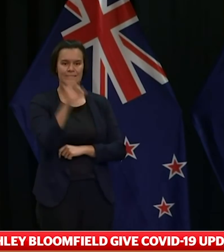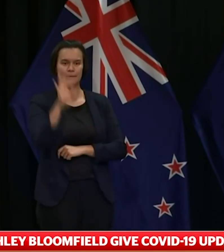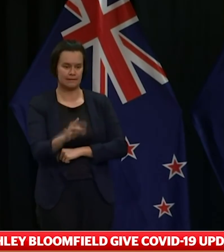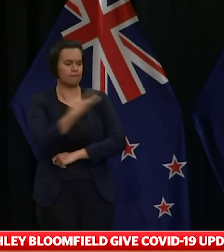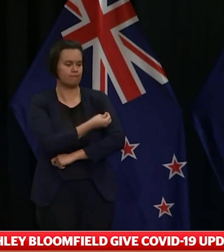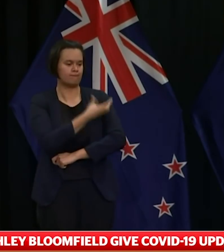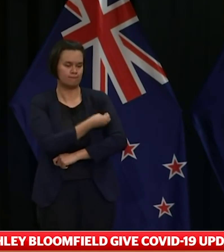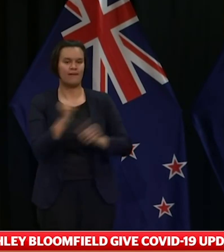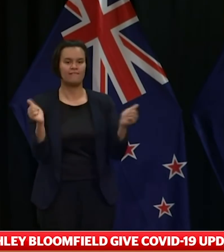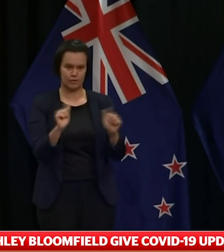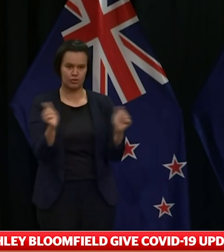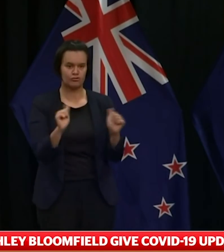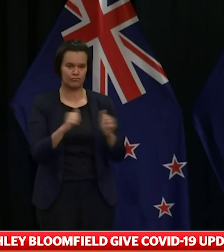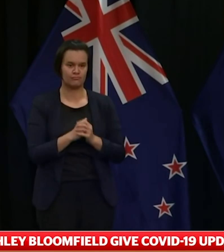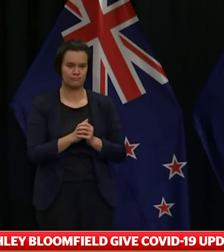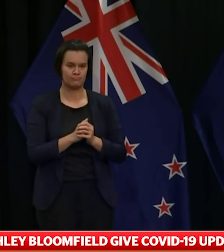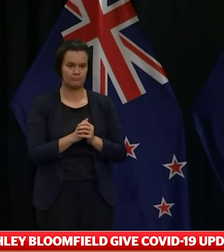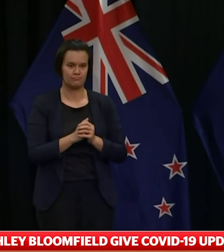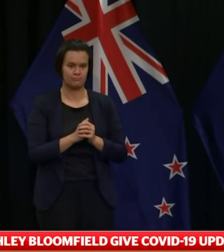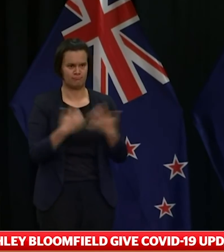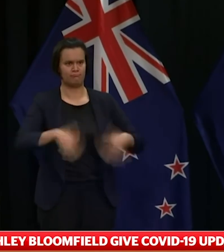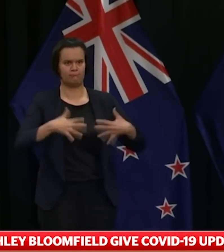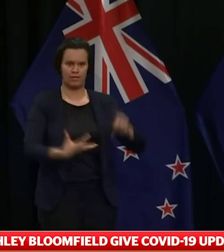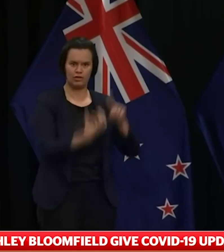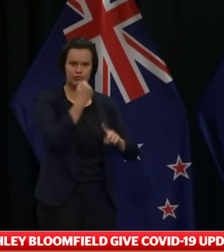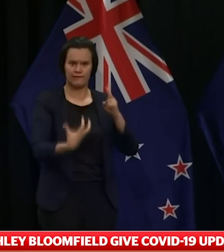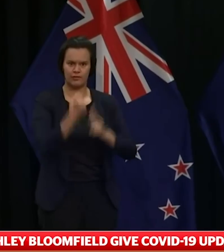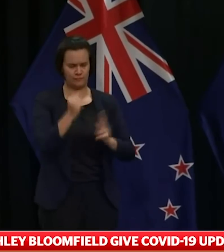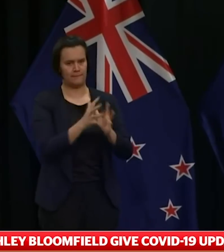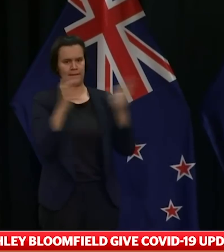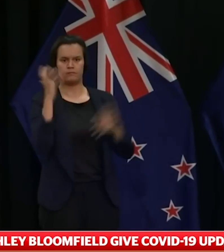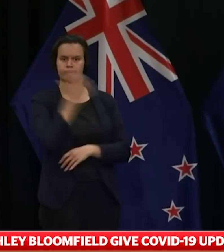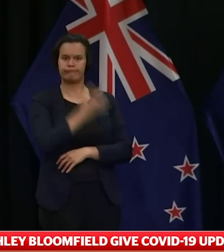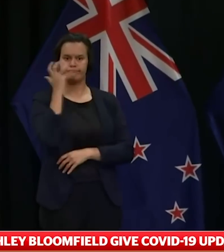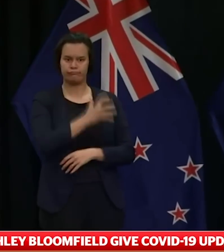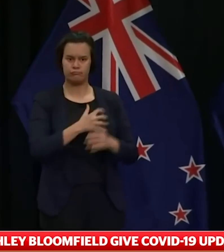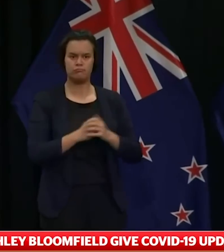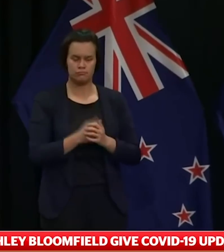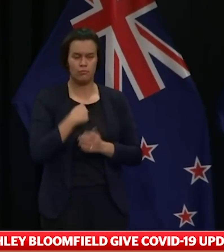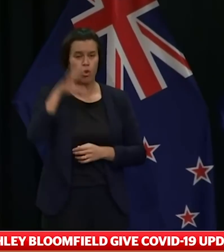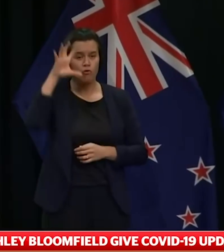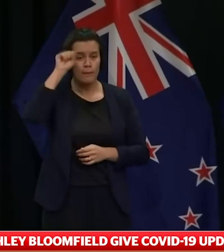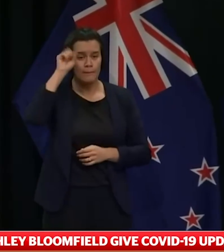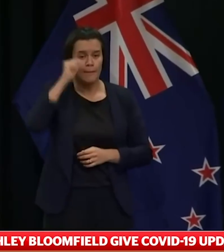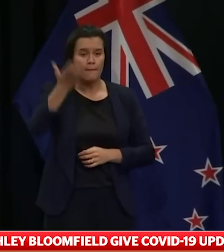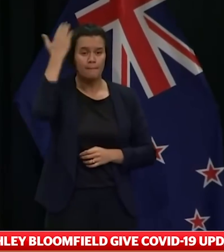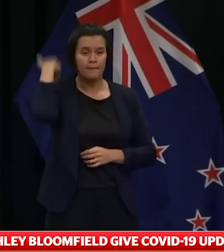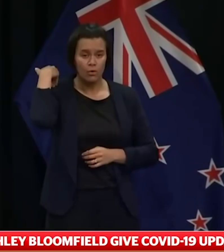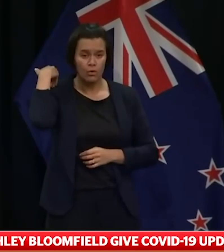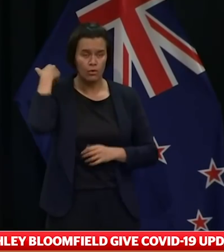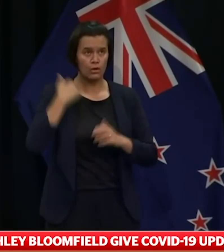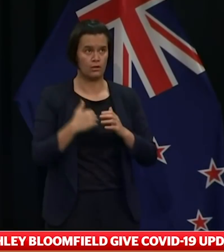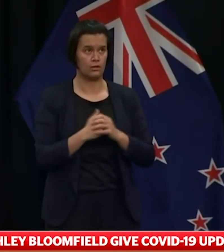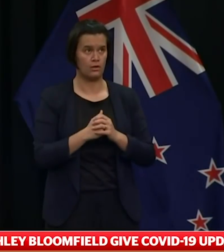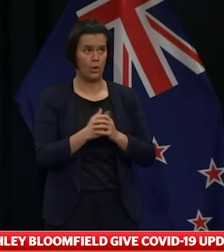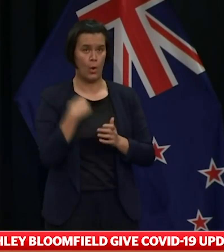vaccinated, and these are very significant milestones. If you recall back at the outset of our program, you will well remember that 70% coverage